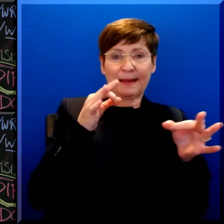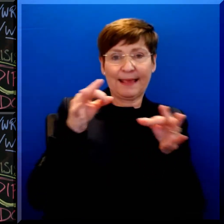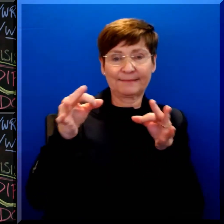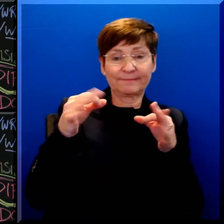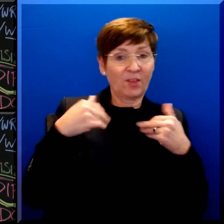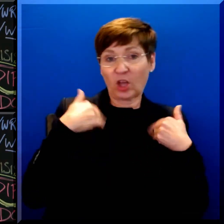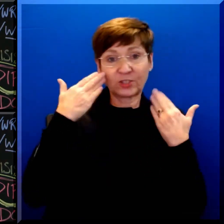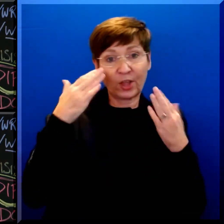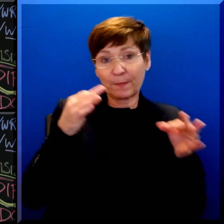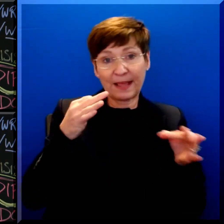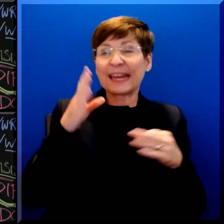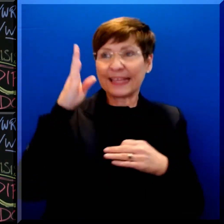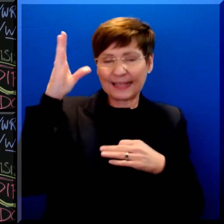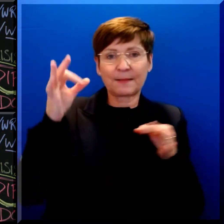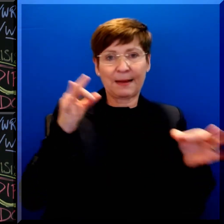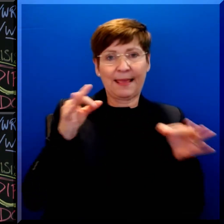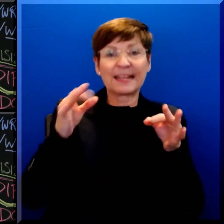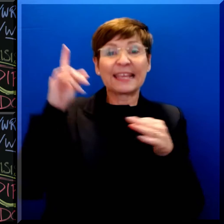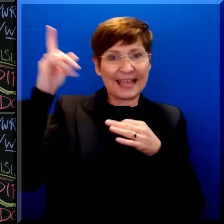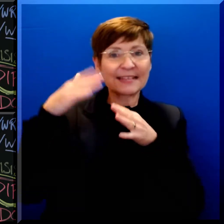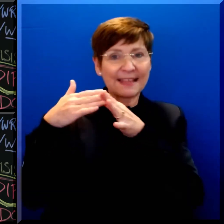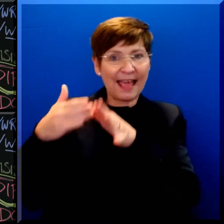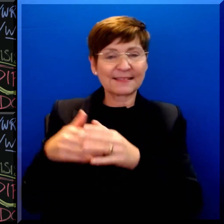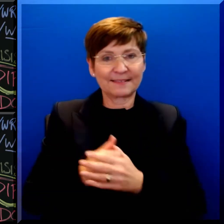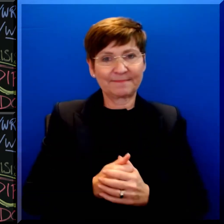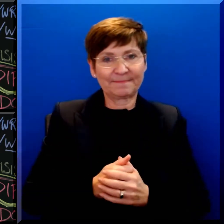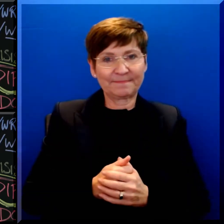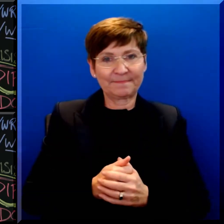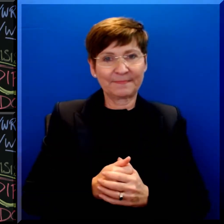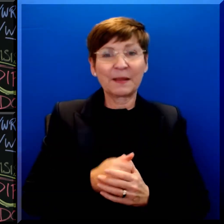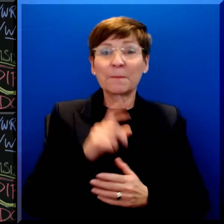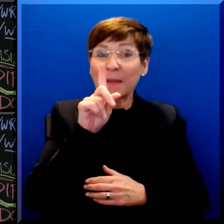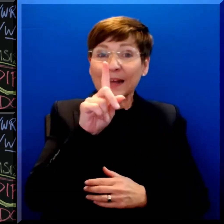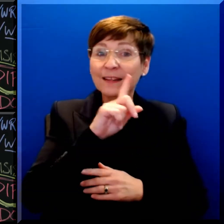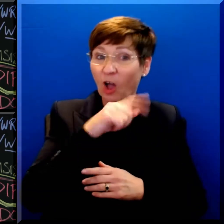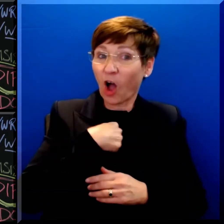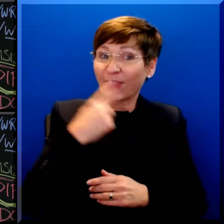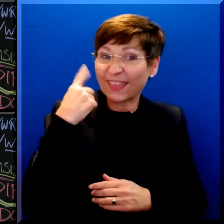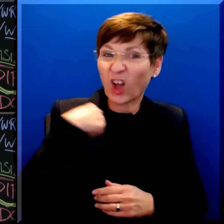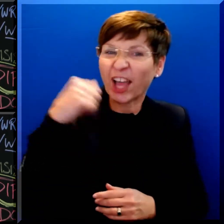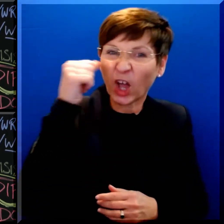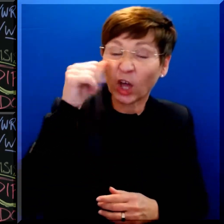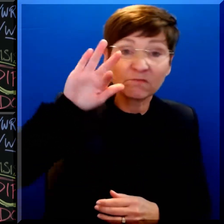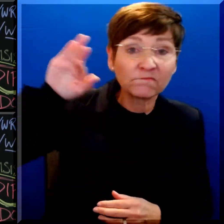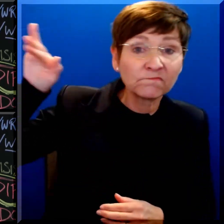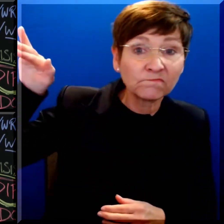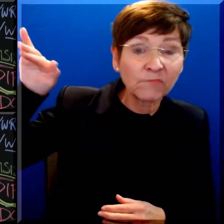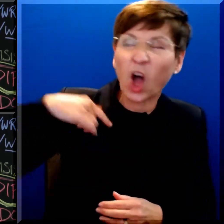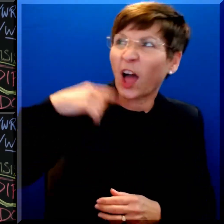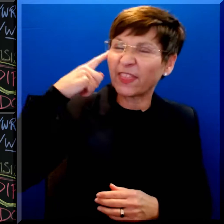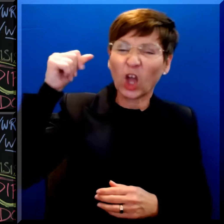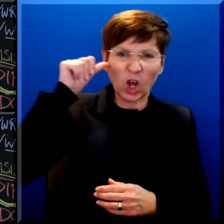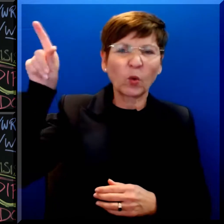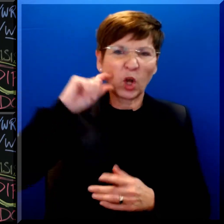has all the answers. But the reality is you and I have assumed omniscience. In other words, most of us assume we know what God should do in any